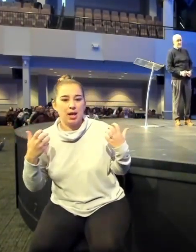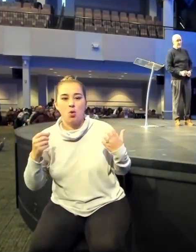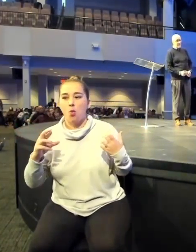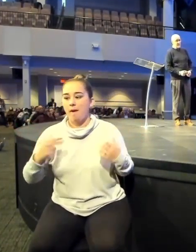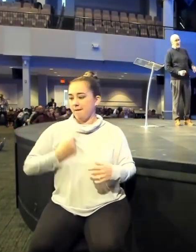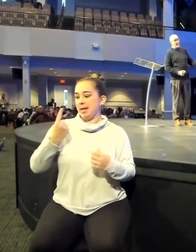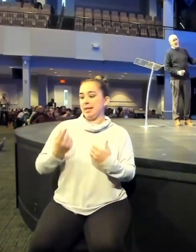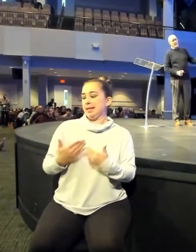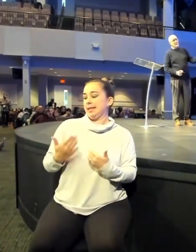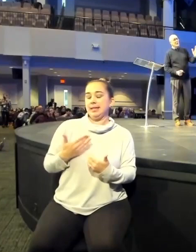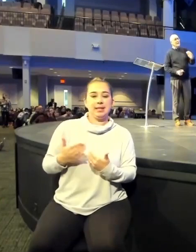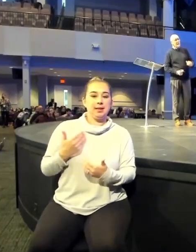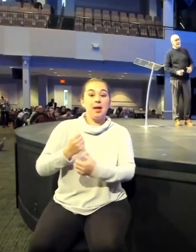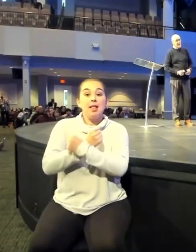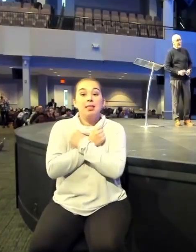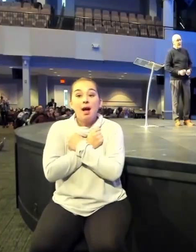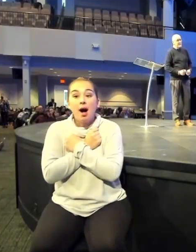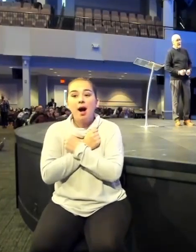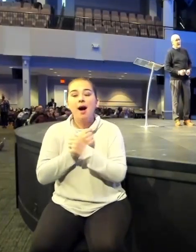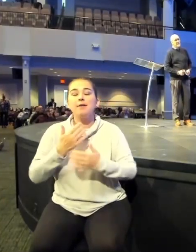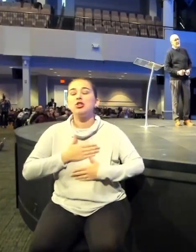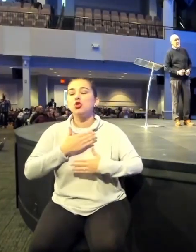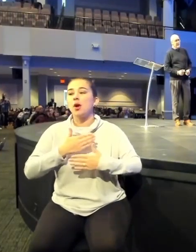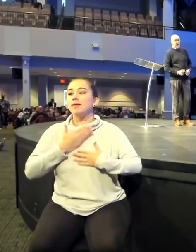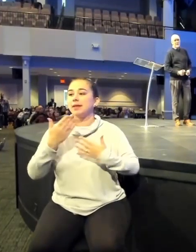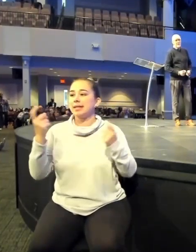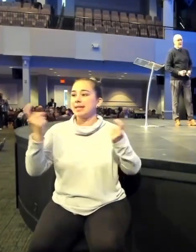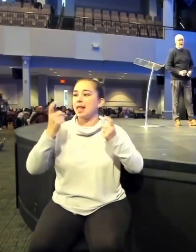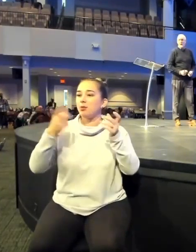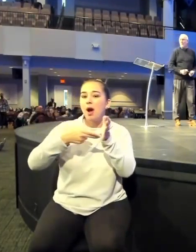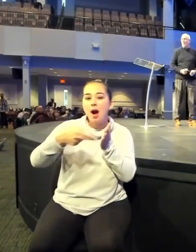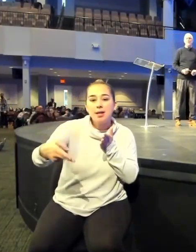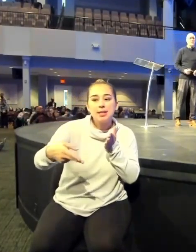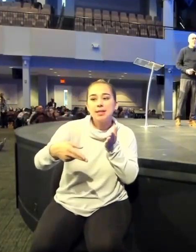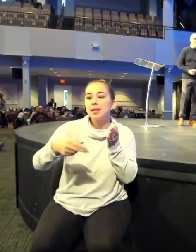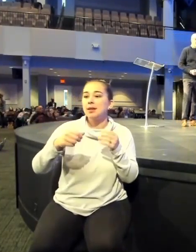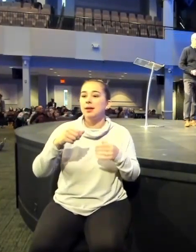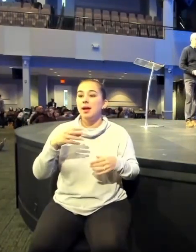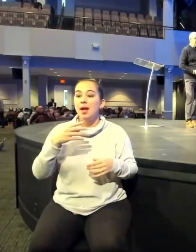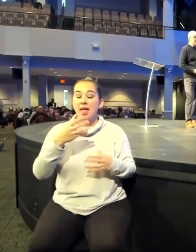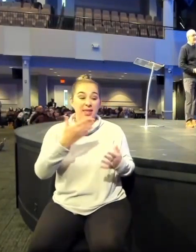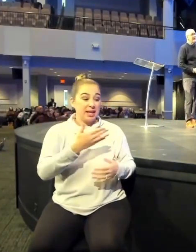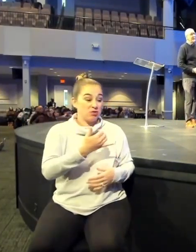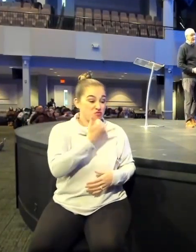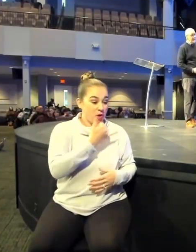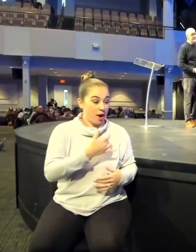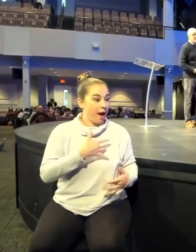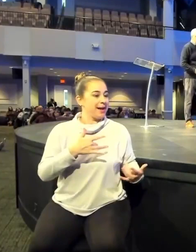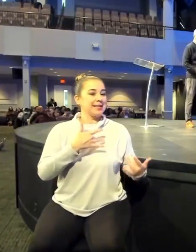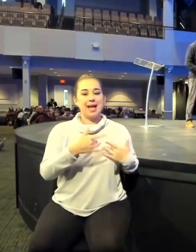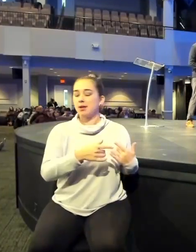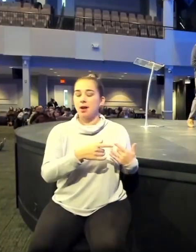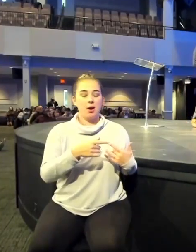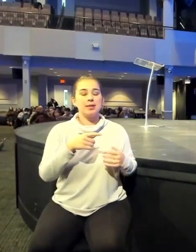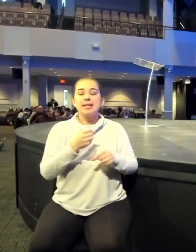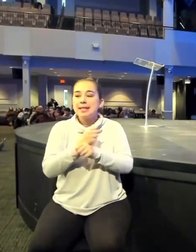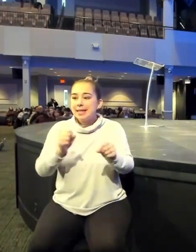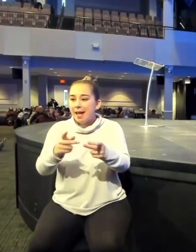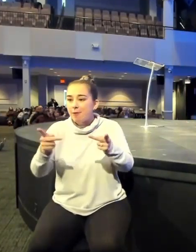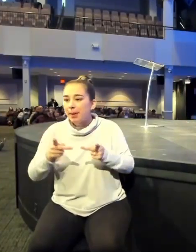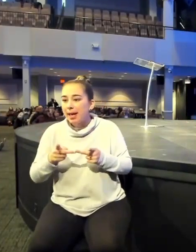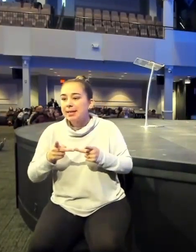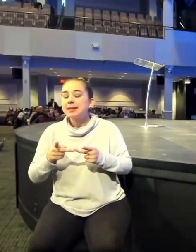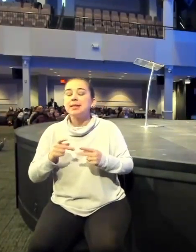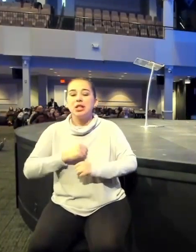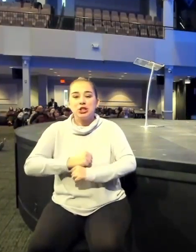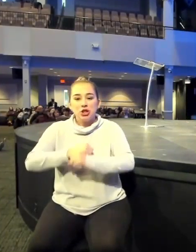offense. Love joyfully celebrates honesty and finds no delight in what is wrong. Love is a safe place of shelter, for it